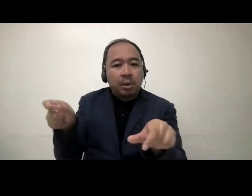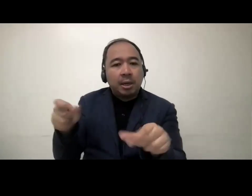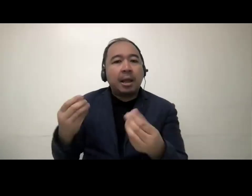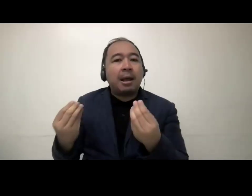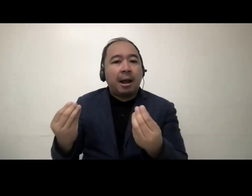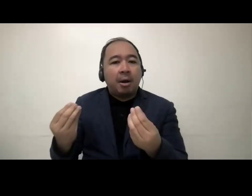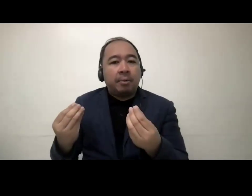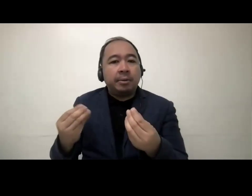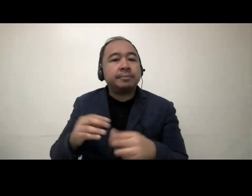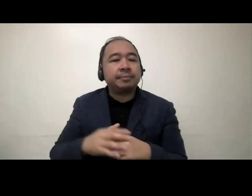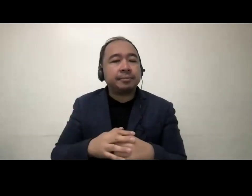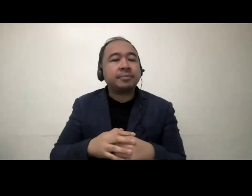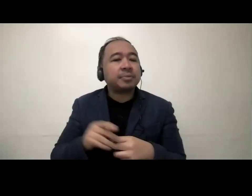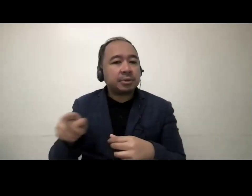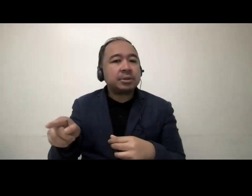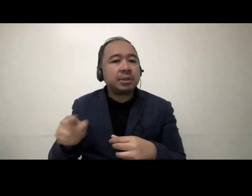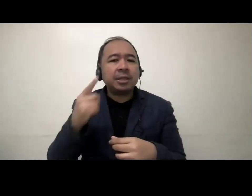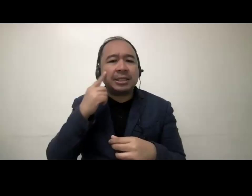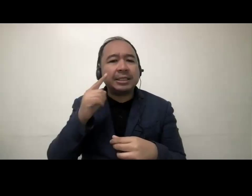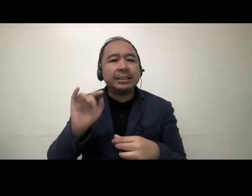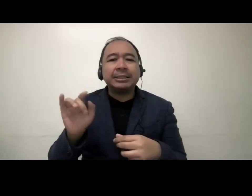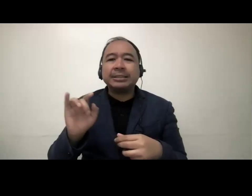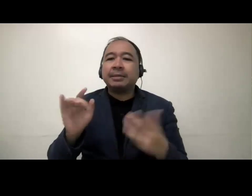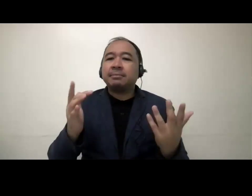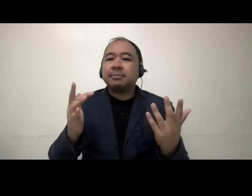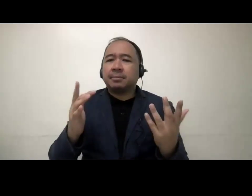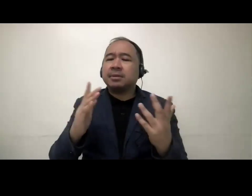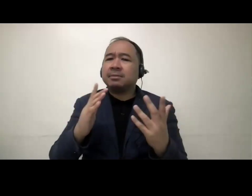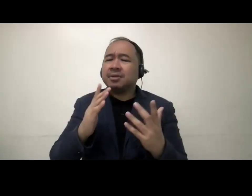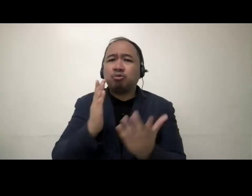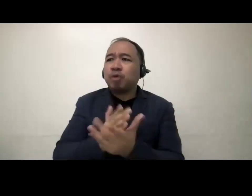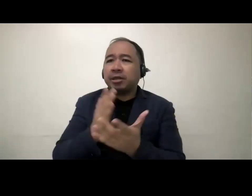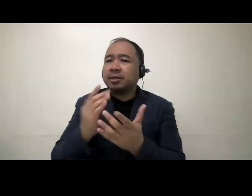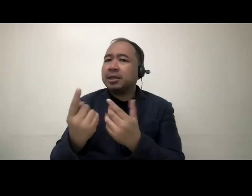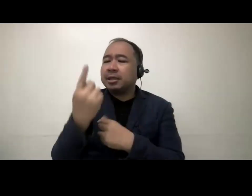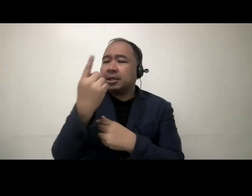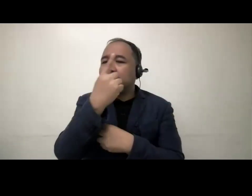question. And I think it's a fair one. If you're thinking about, the